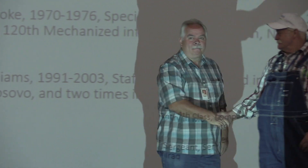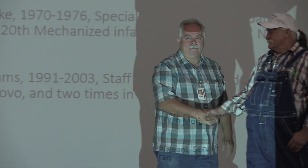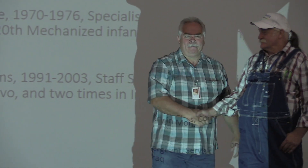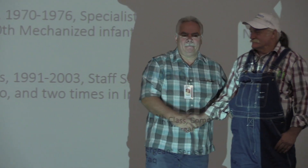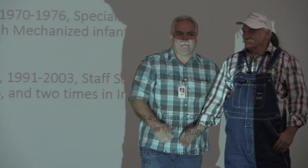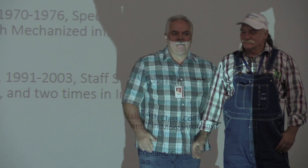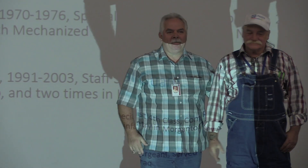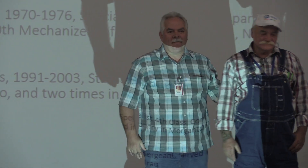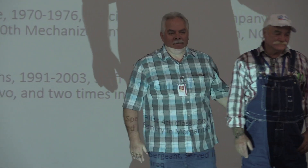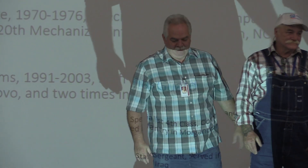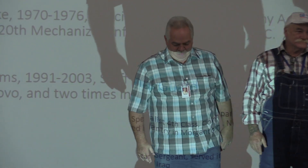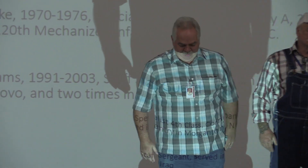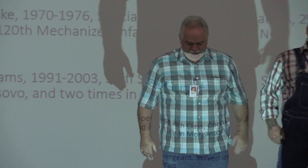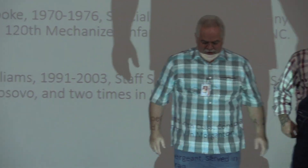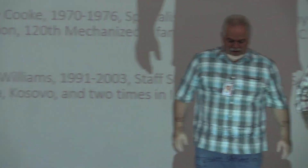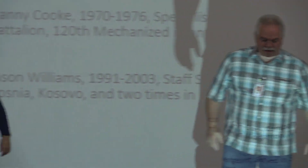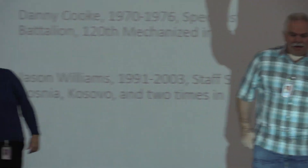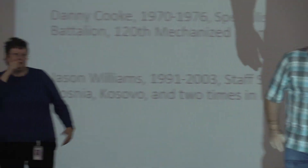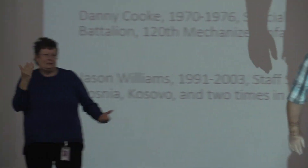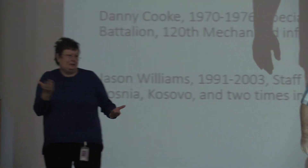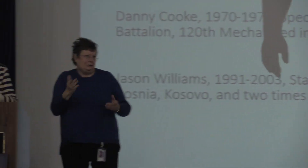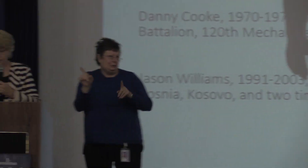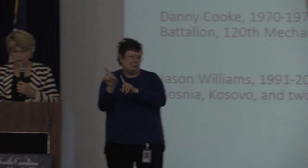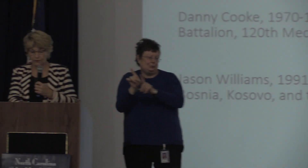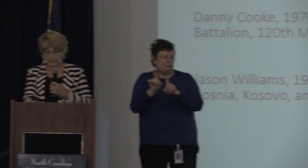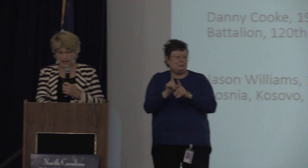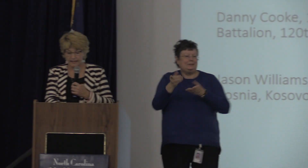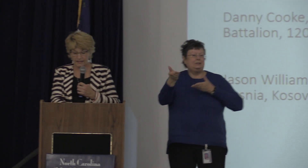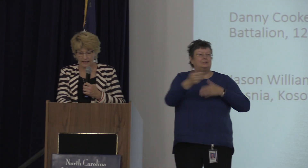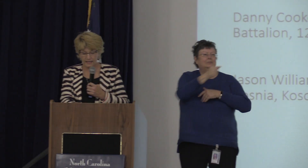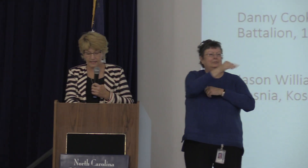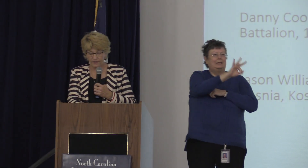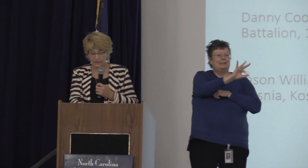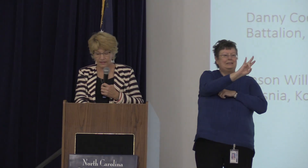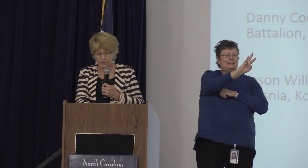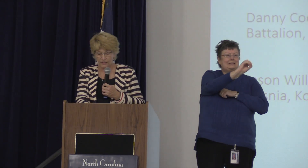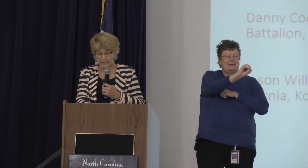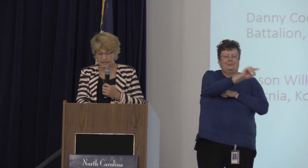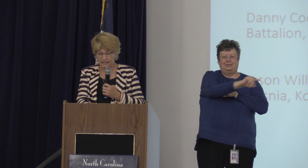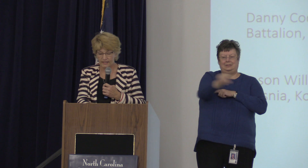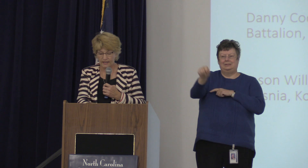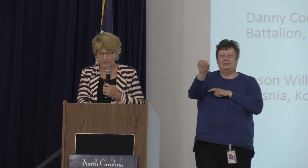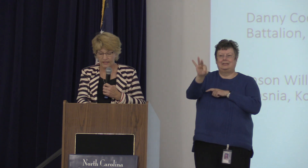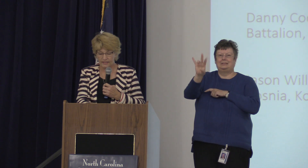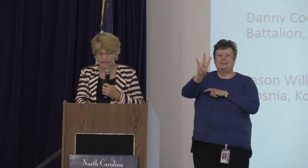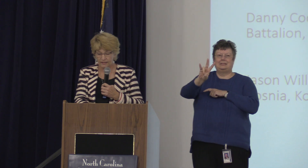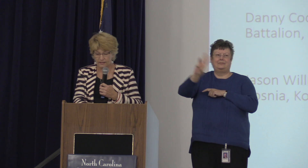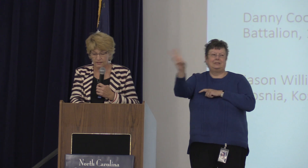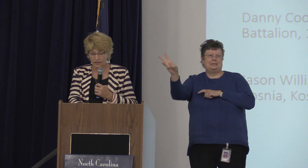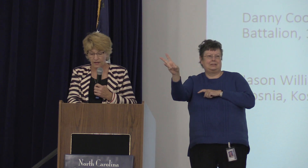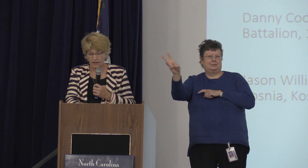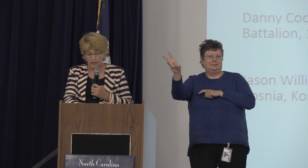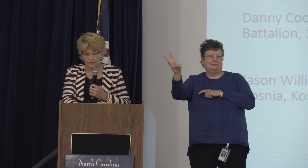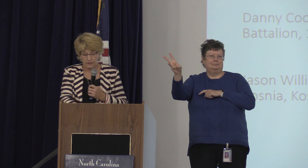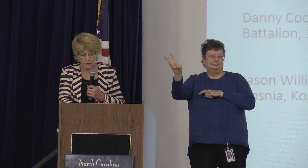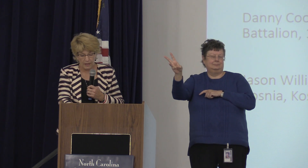Danny Cook, who I understand is not here as well. He served from 1970 to